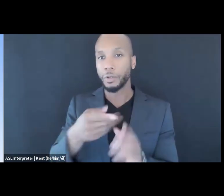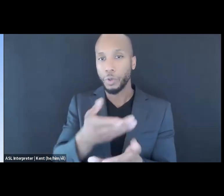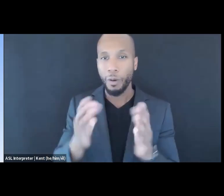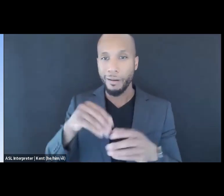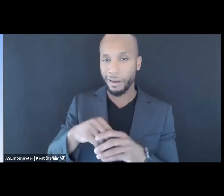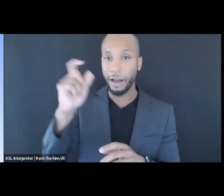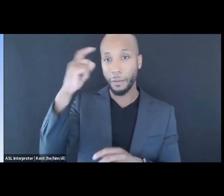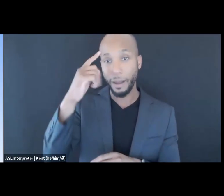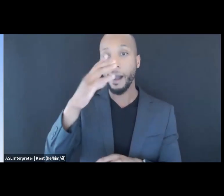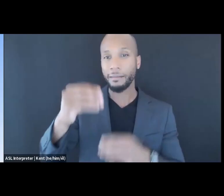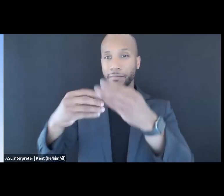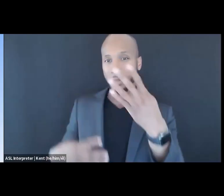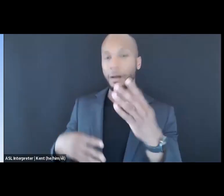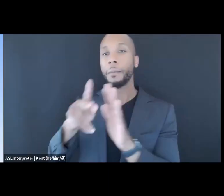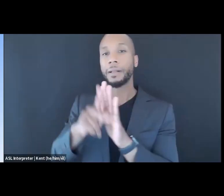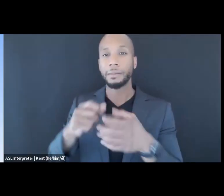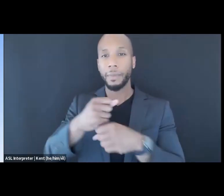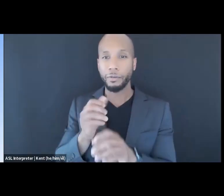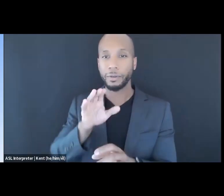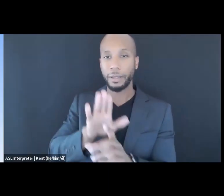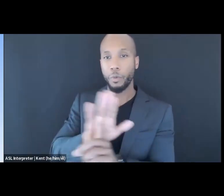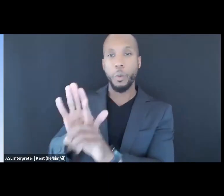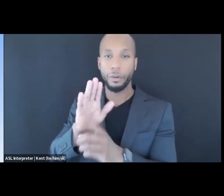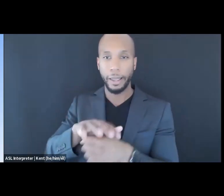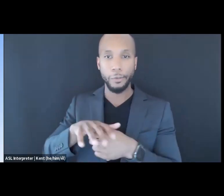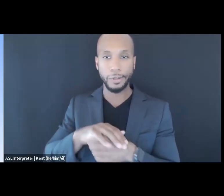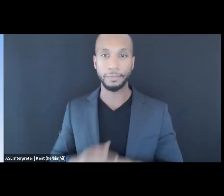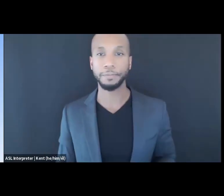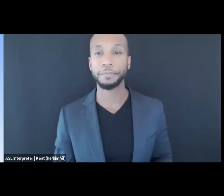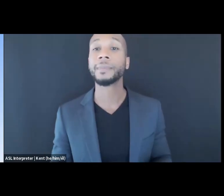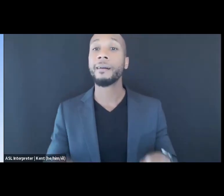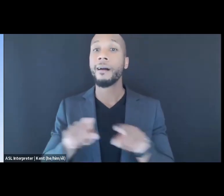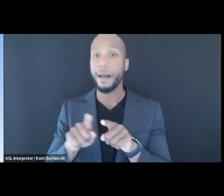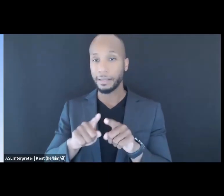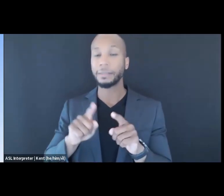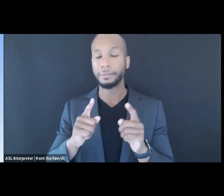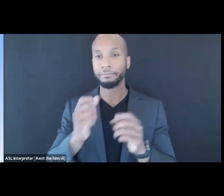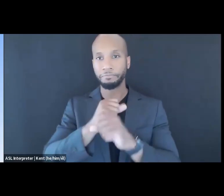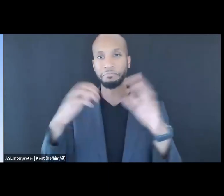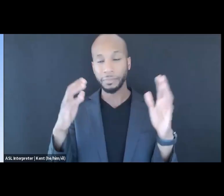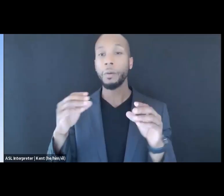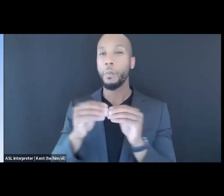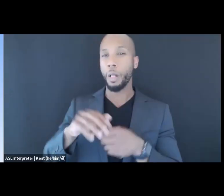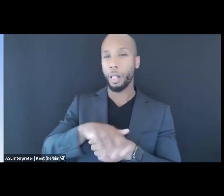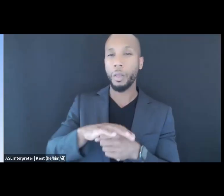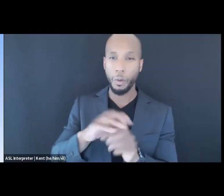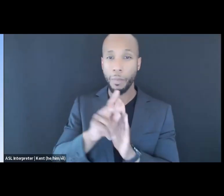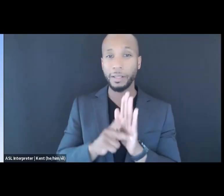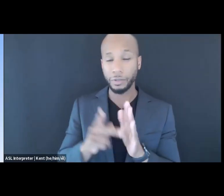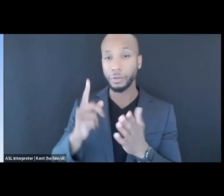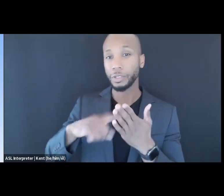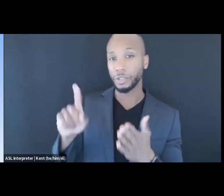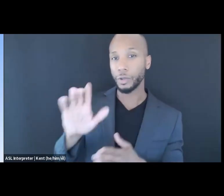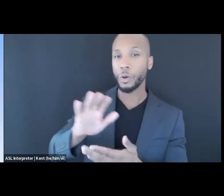government and the list of policymakers in your specific area. As an illustration, for more local policies, you can